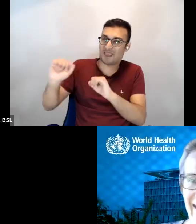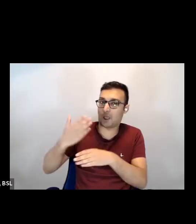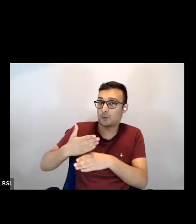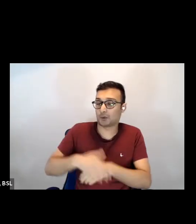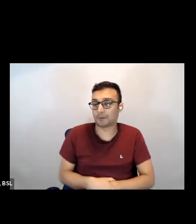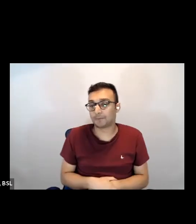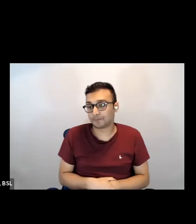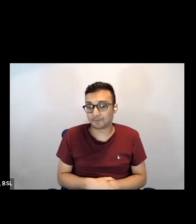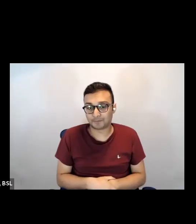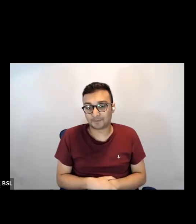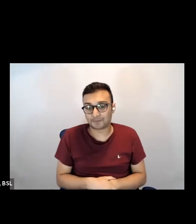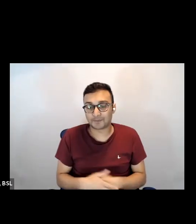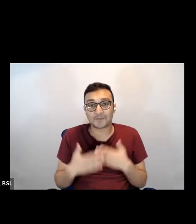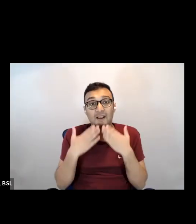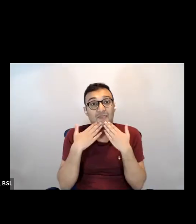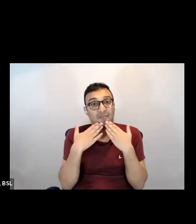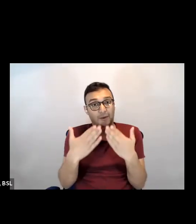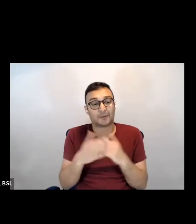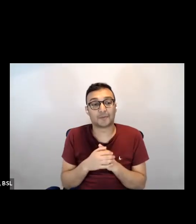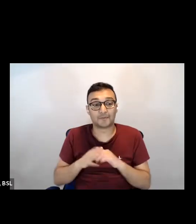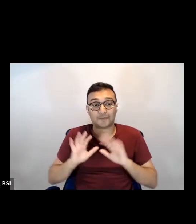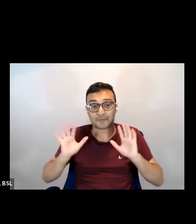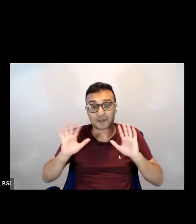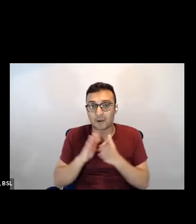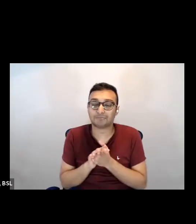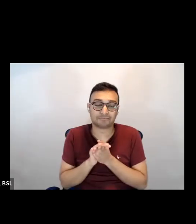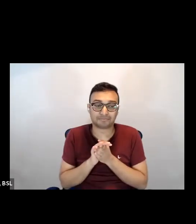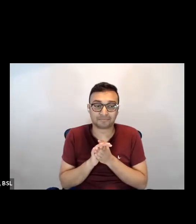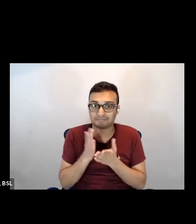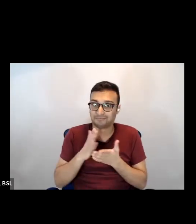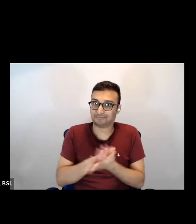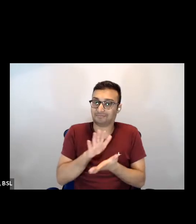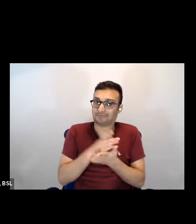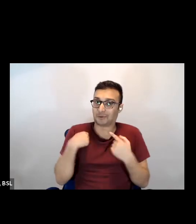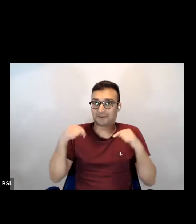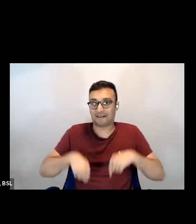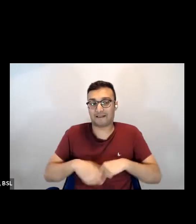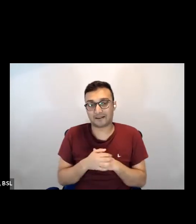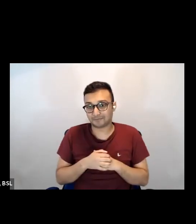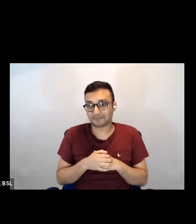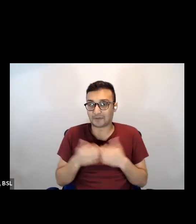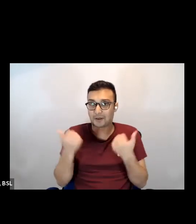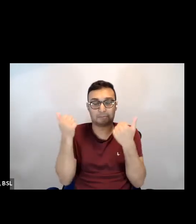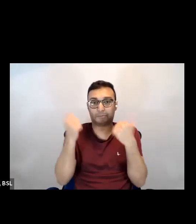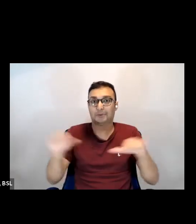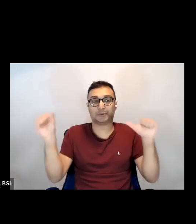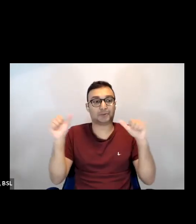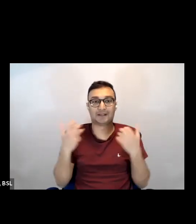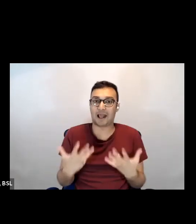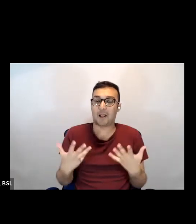Thanks, Louise. Hi, everybody. It's a real pleasure to be here today and finally reach this milestone where